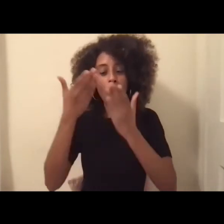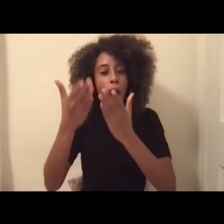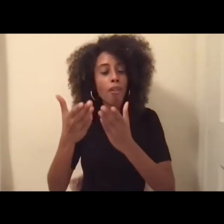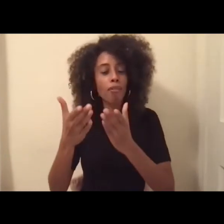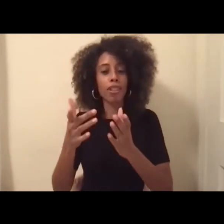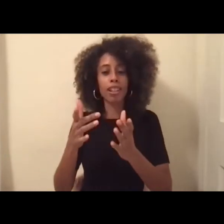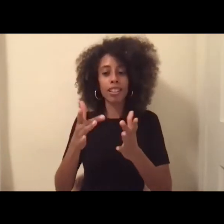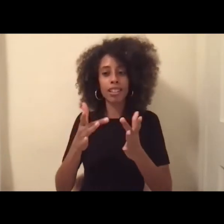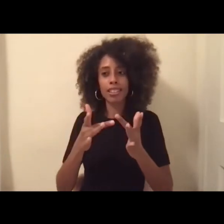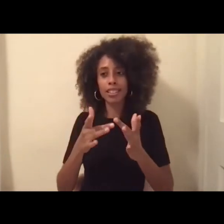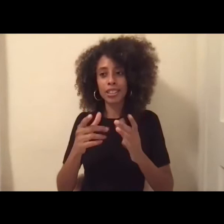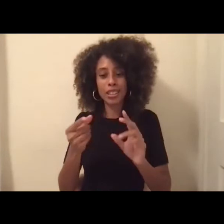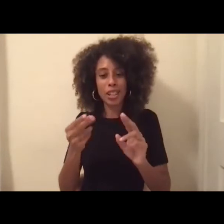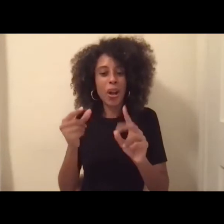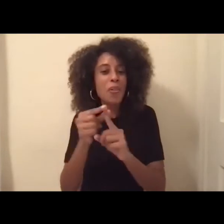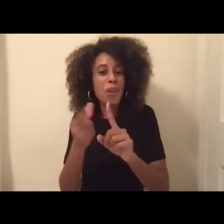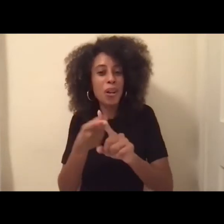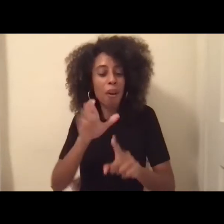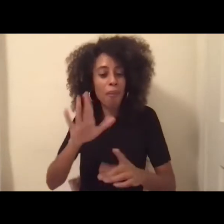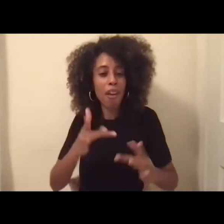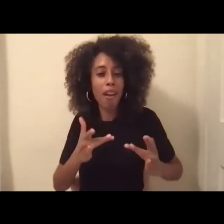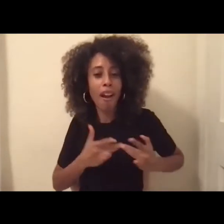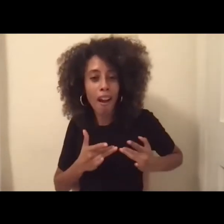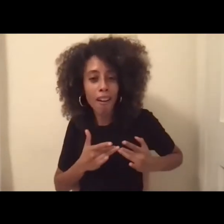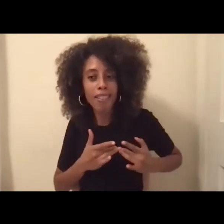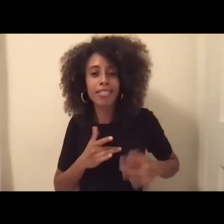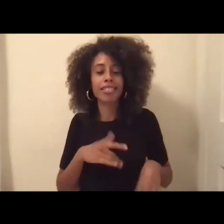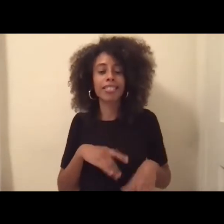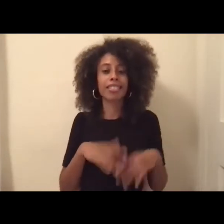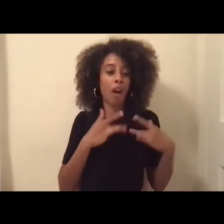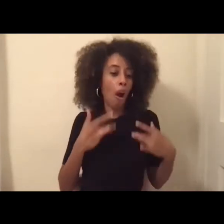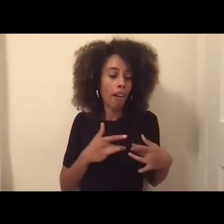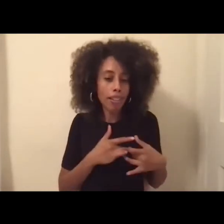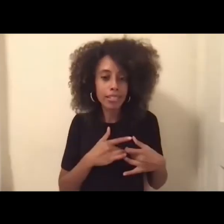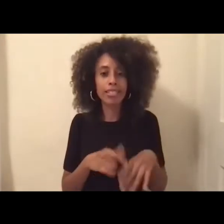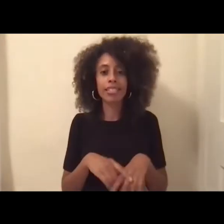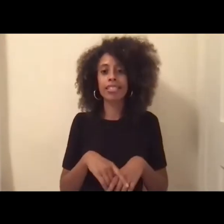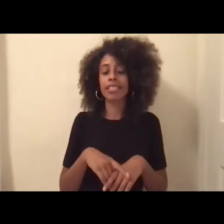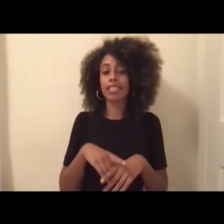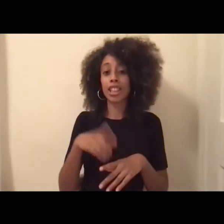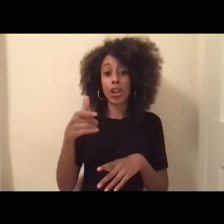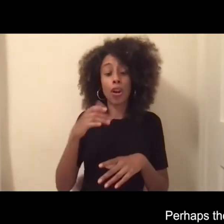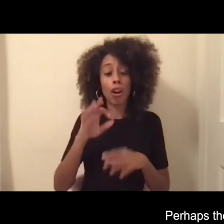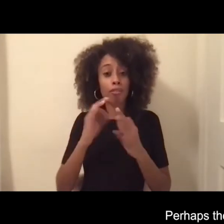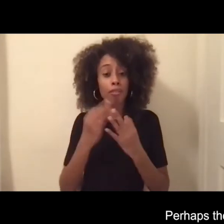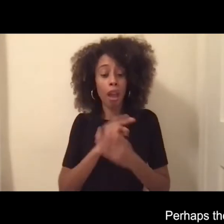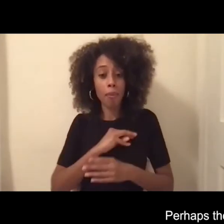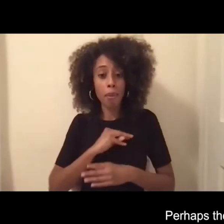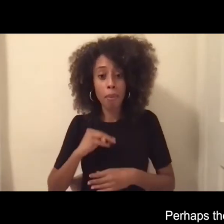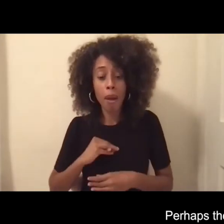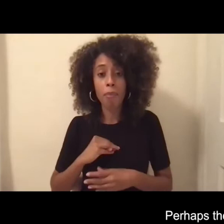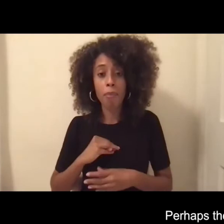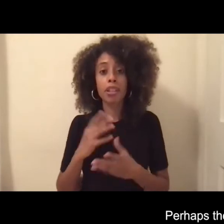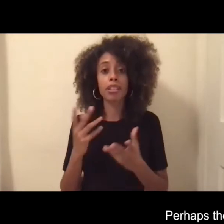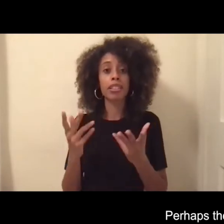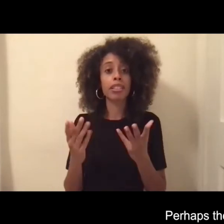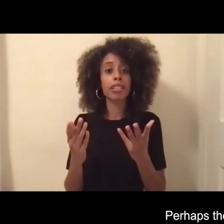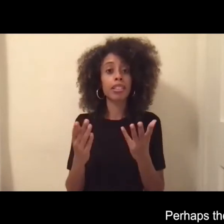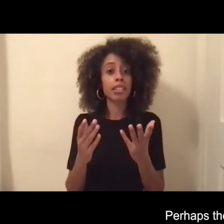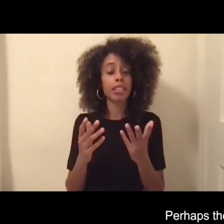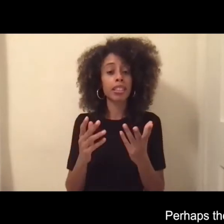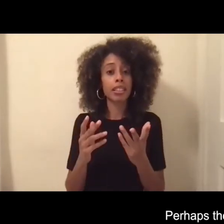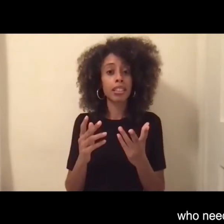any names of loved ones who you are holding space for. Perhaps they are loved ones who need to